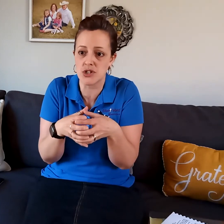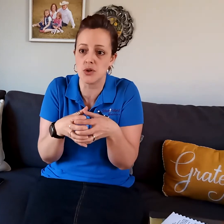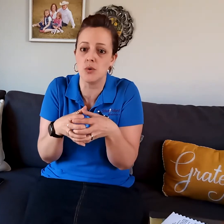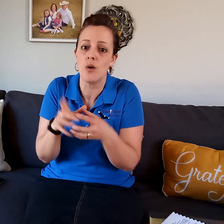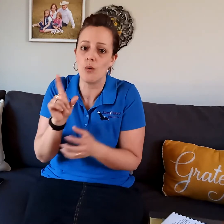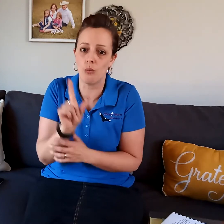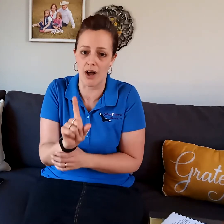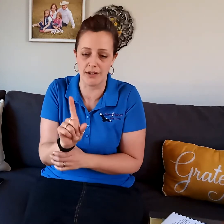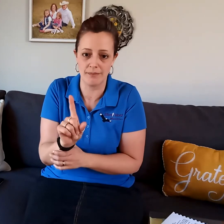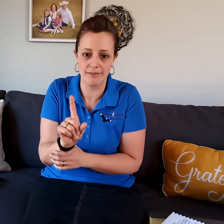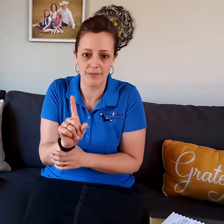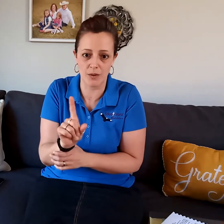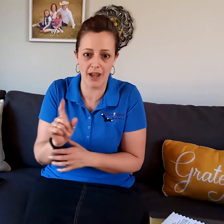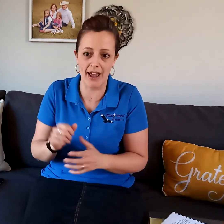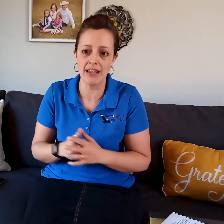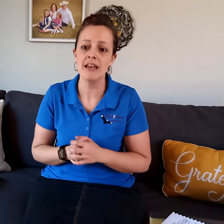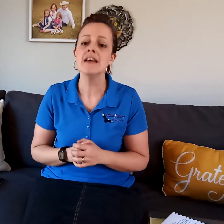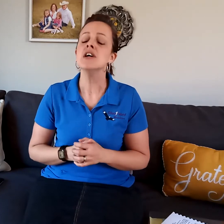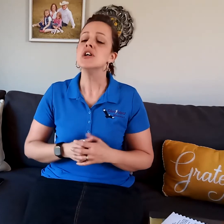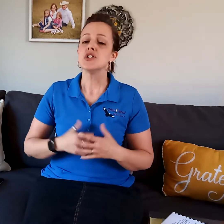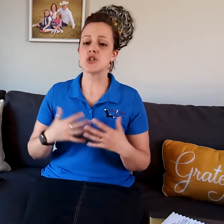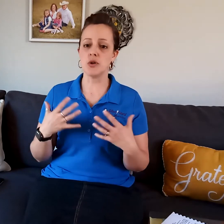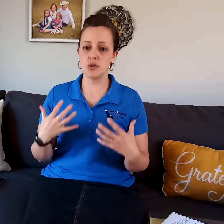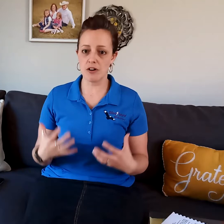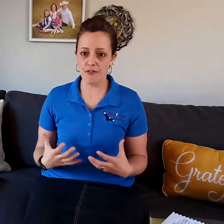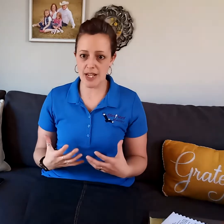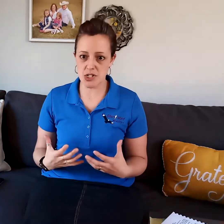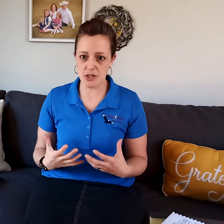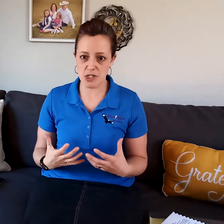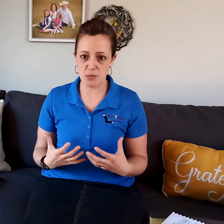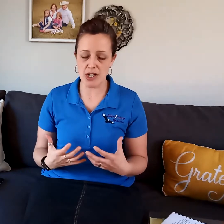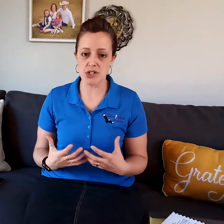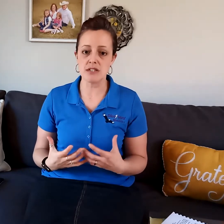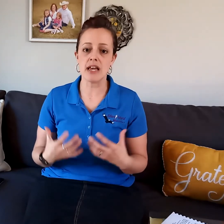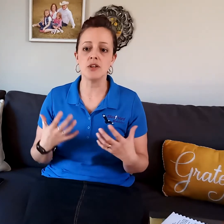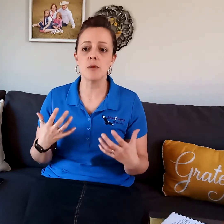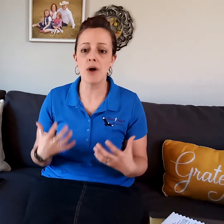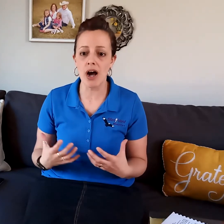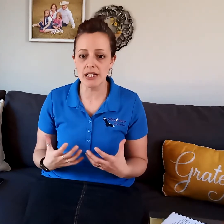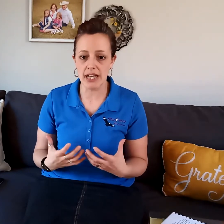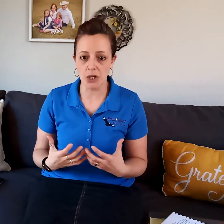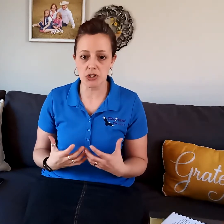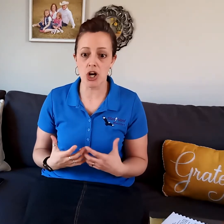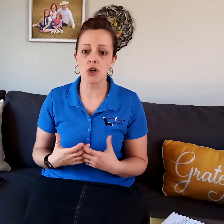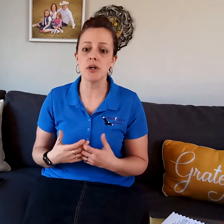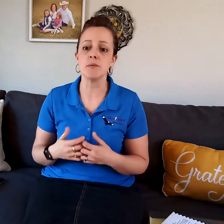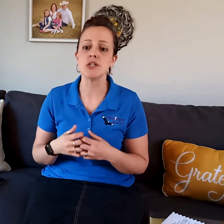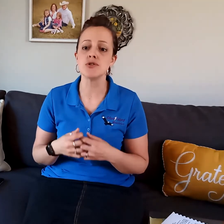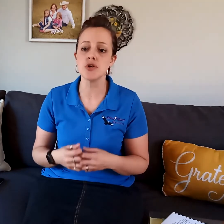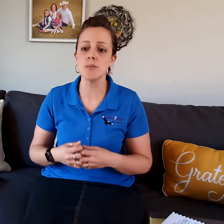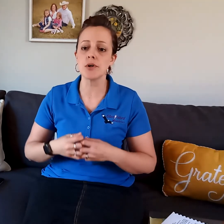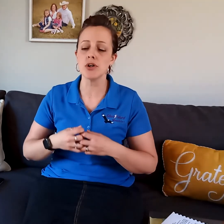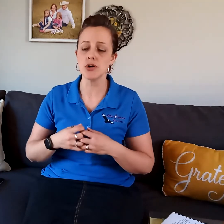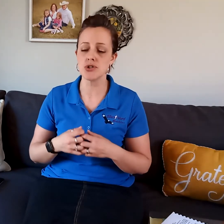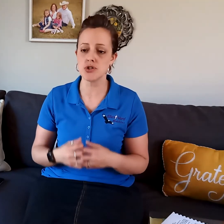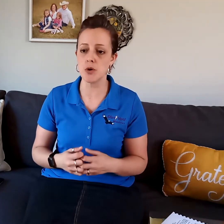into one, okay? So your facial expressions and your body language are going to be super,